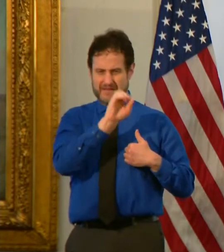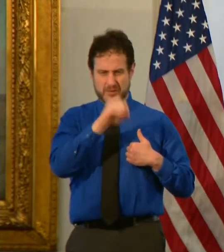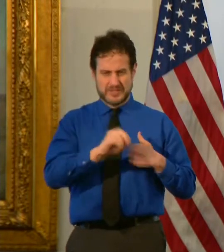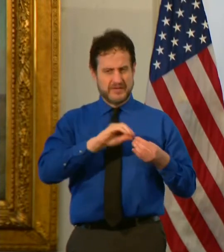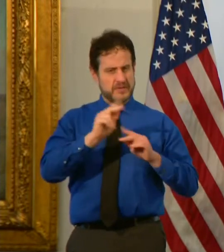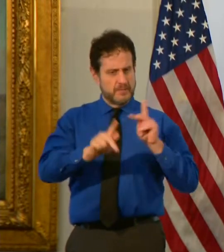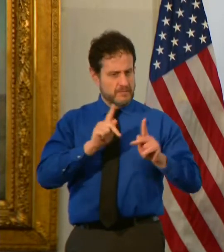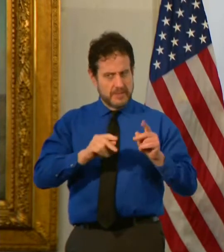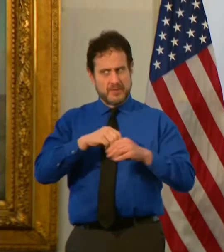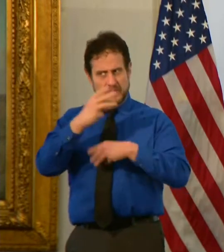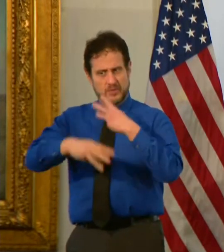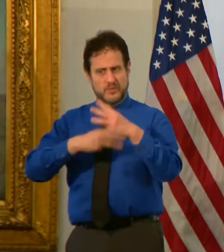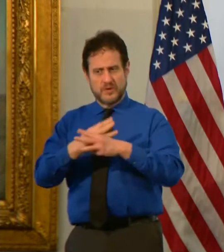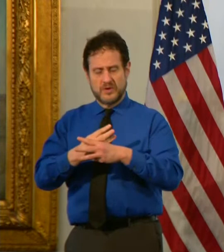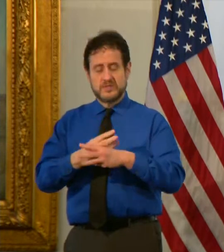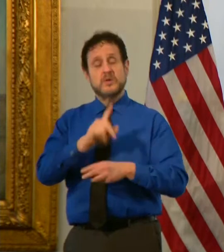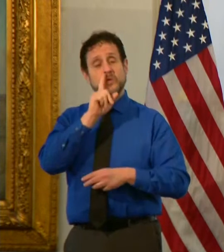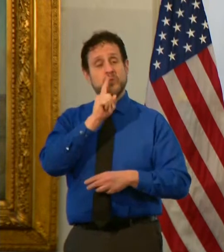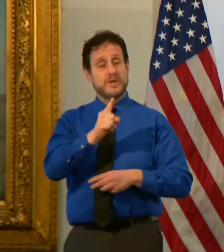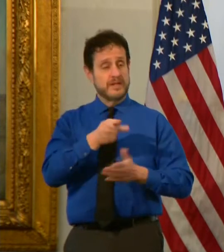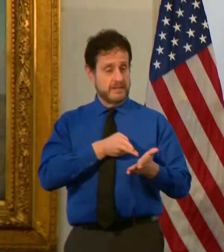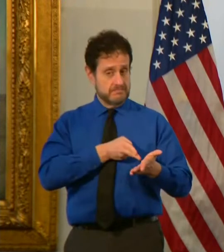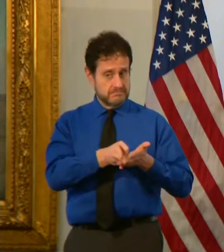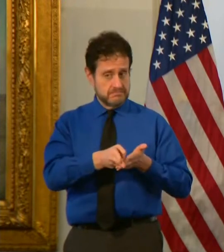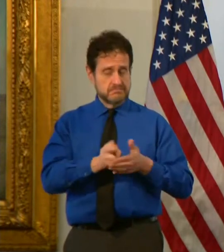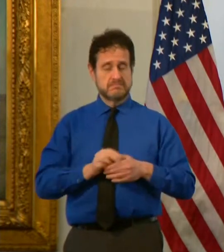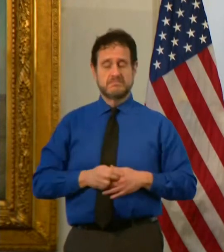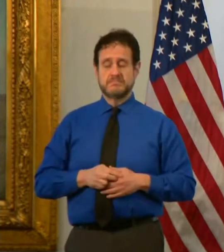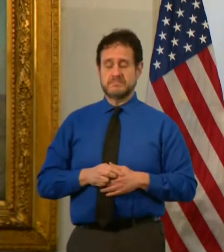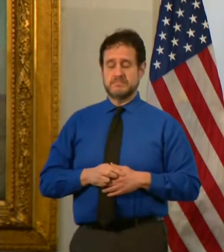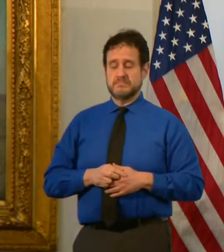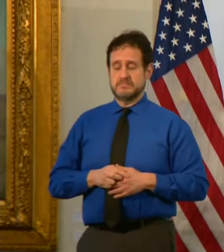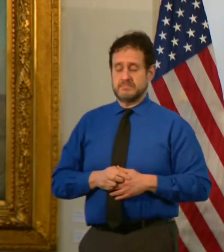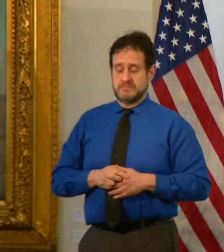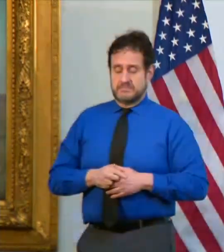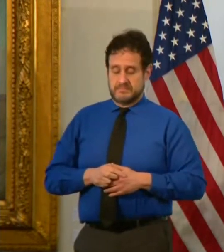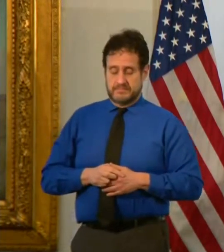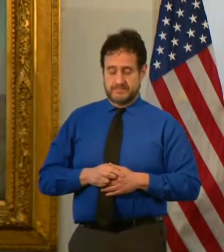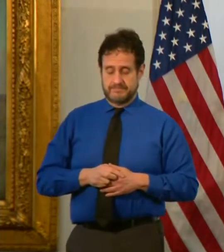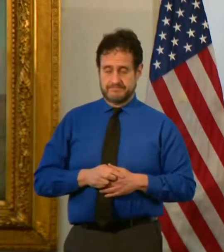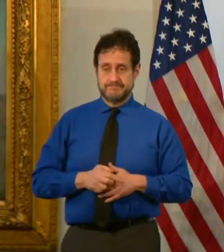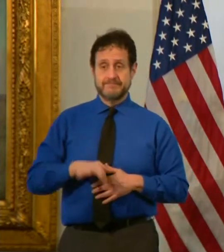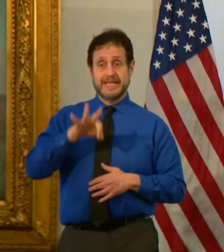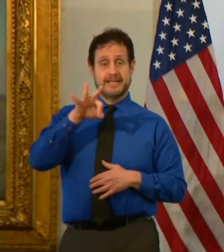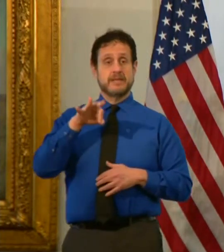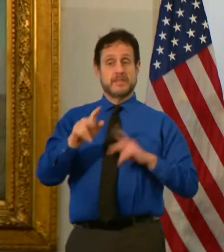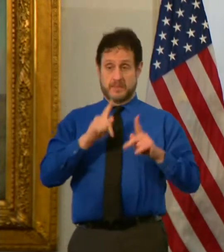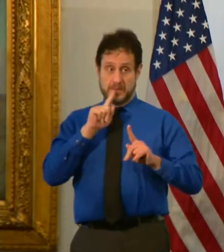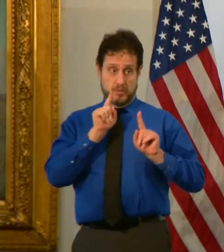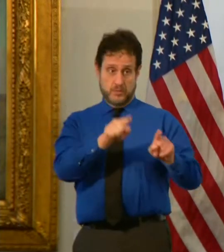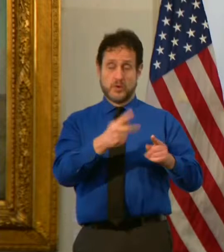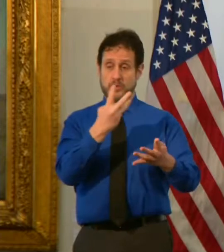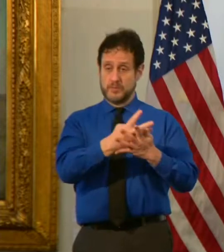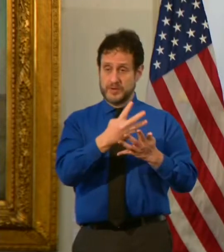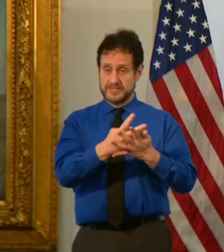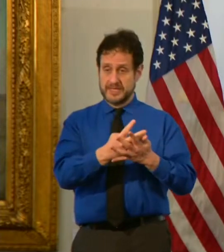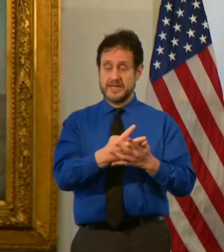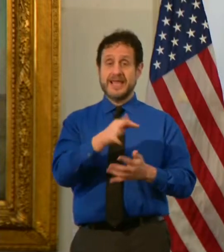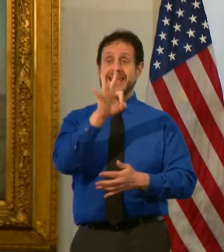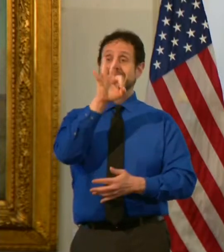The reality is that 90% of the people who go to prison return